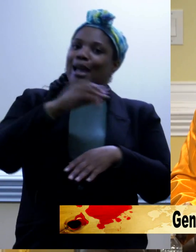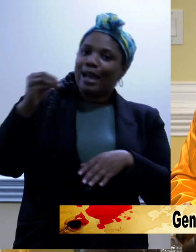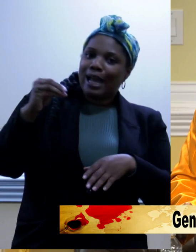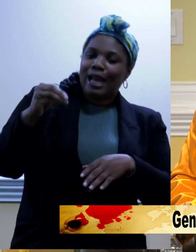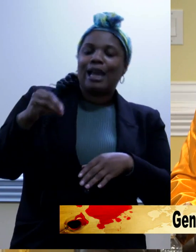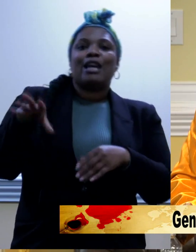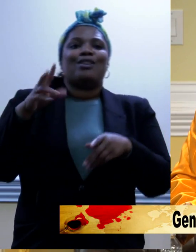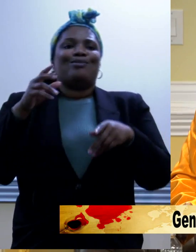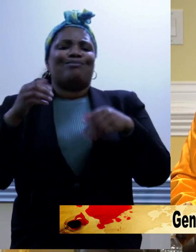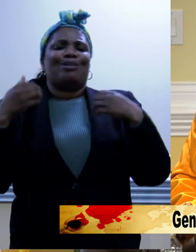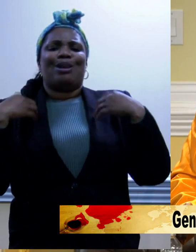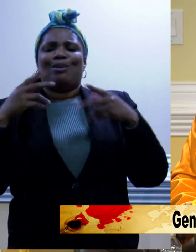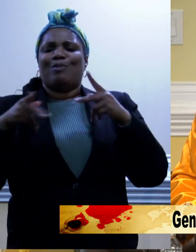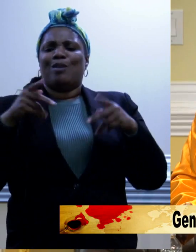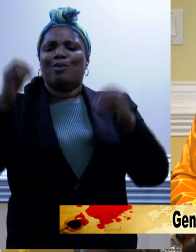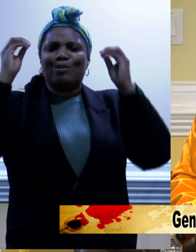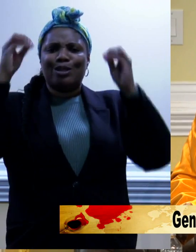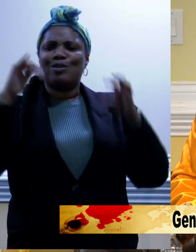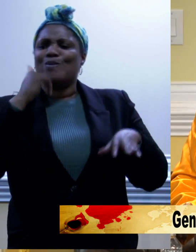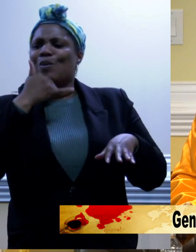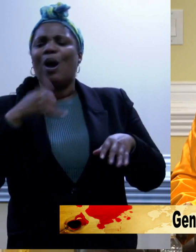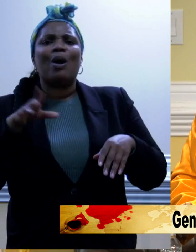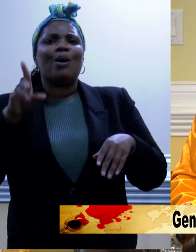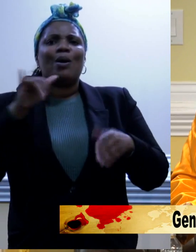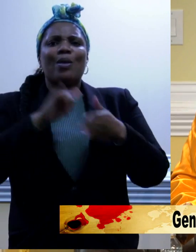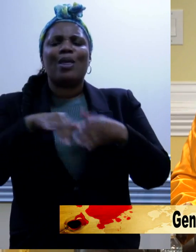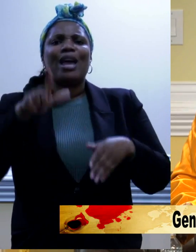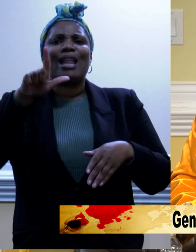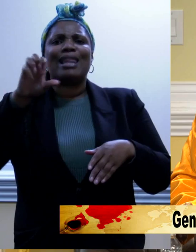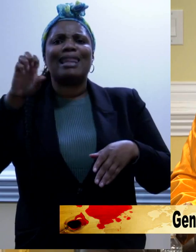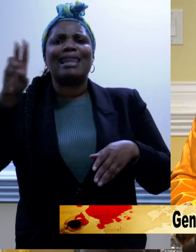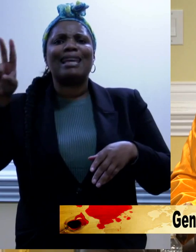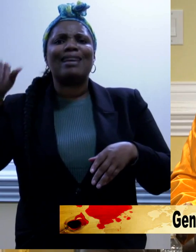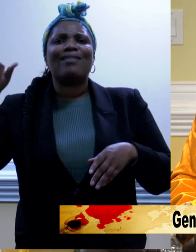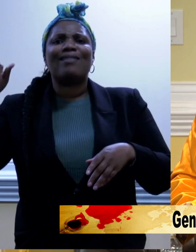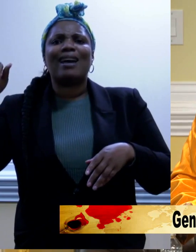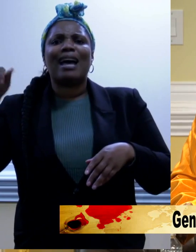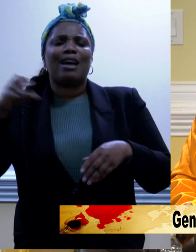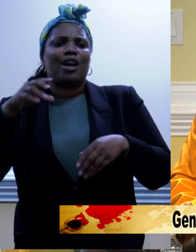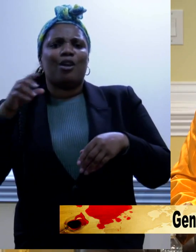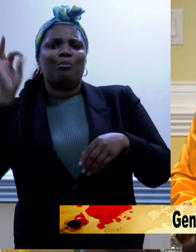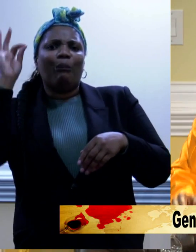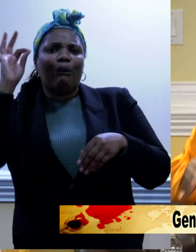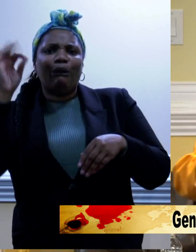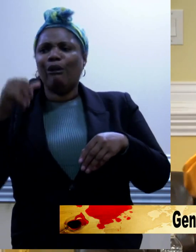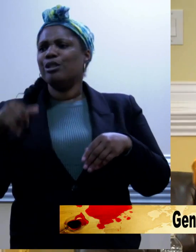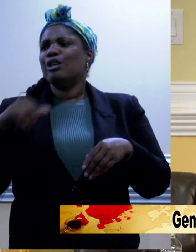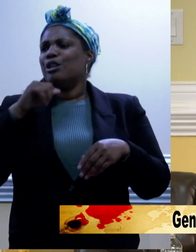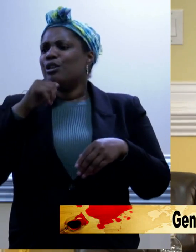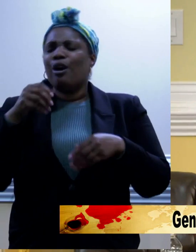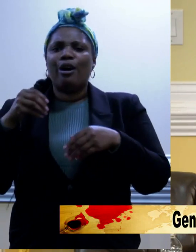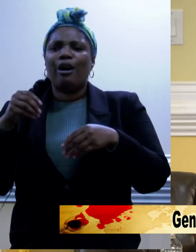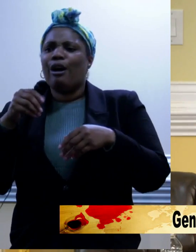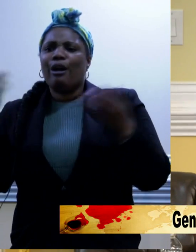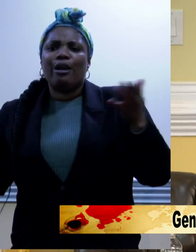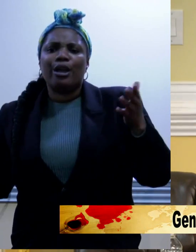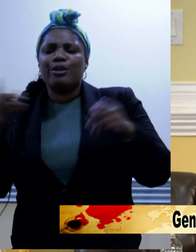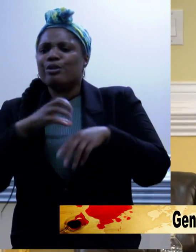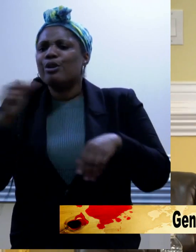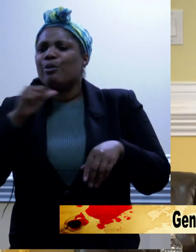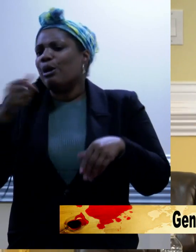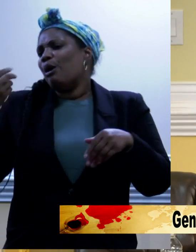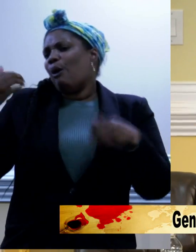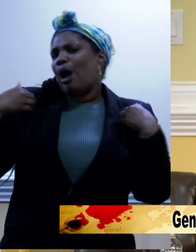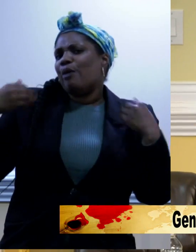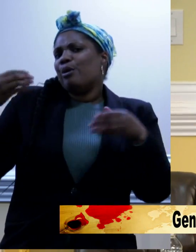who going to collect the tithes? I said, who collected before Levi? Make it plain. There you go. So who was this